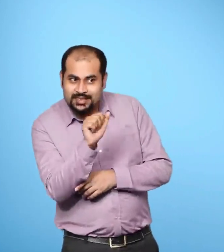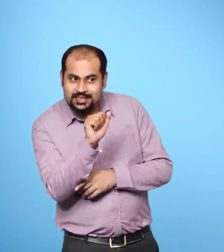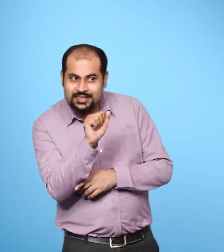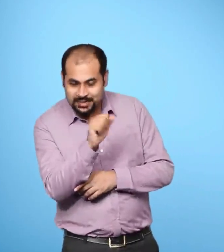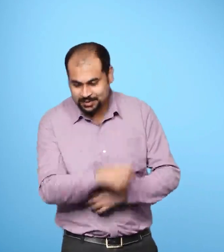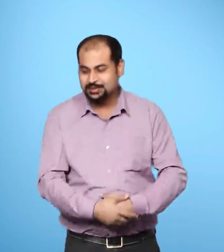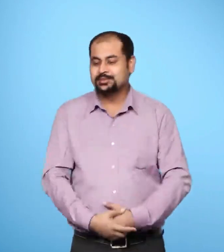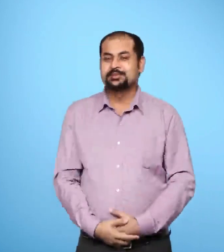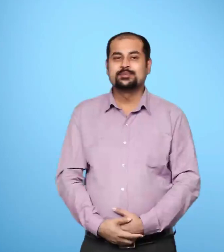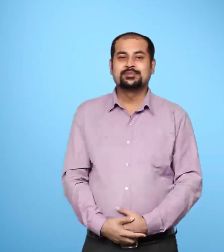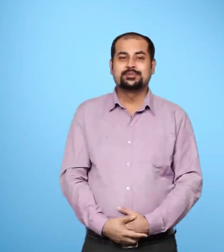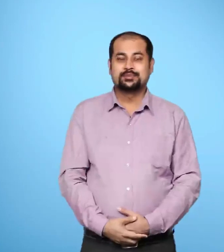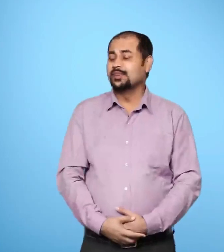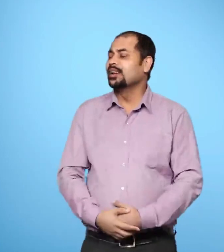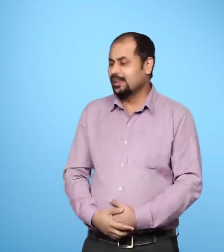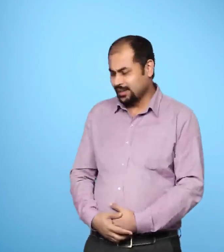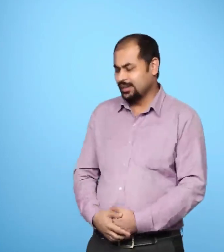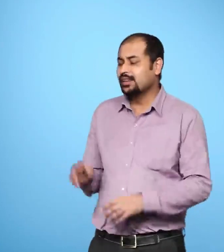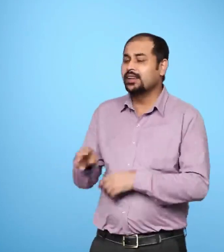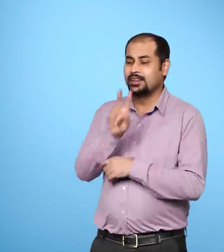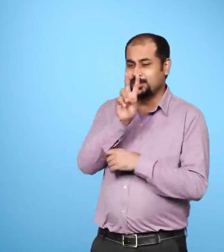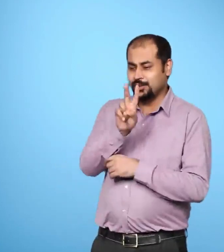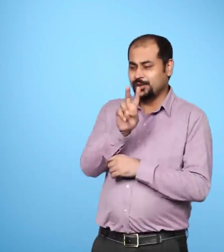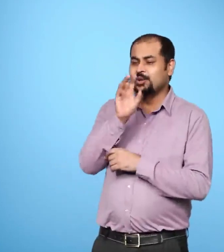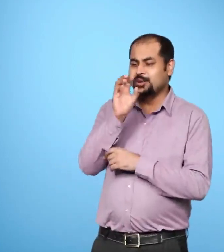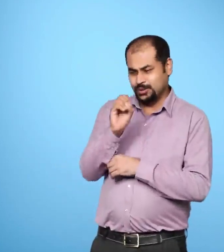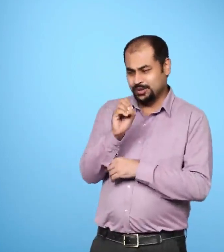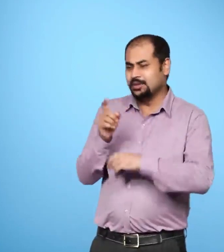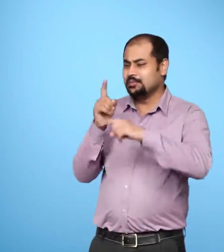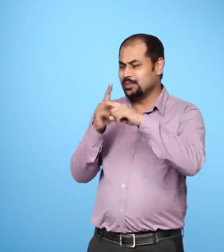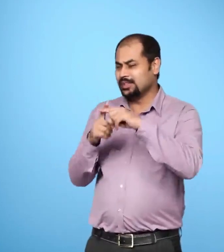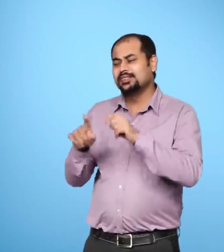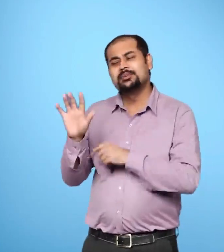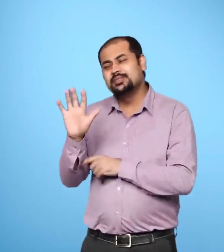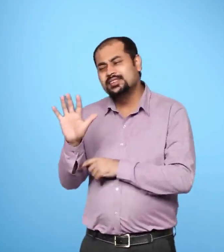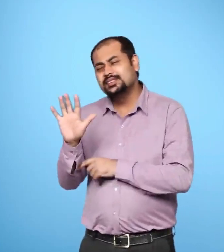25. Boy 2. 20 plus 5.